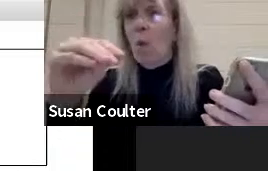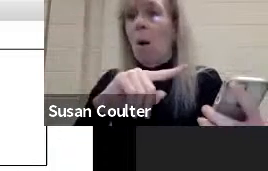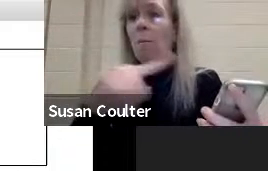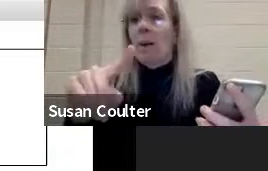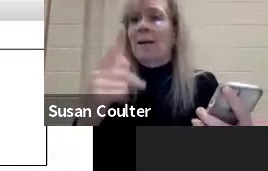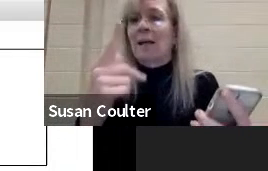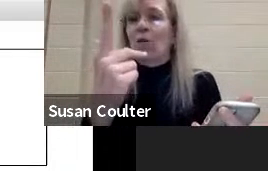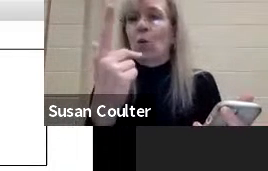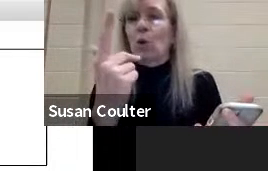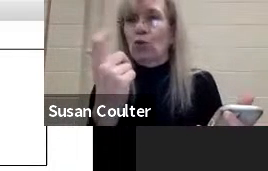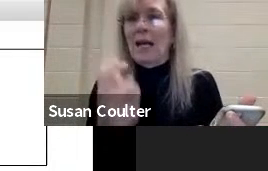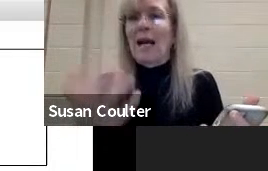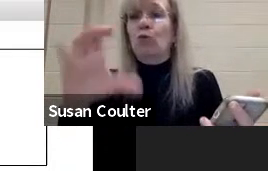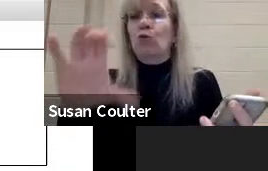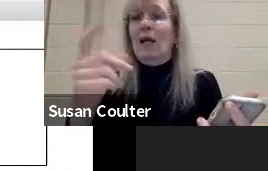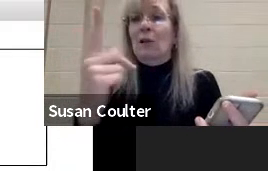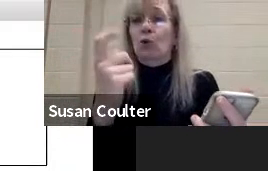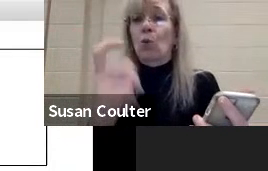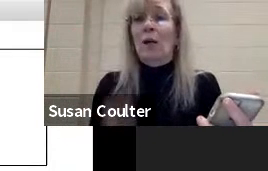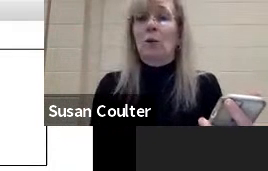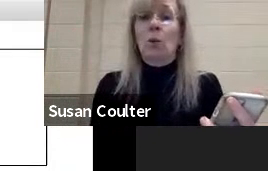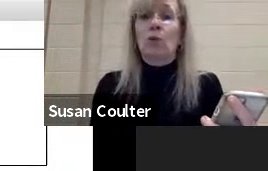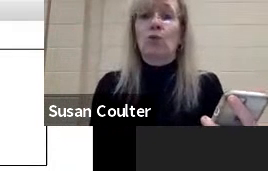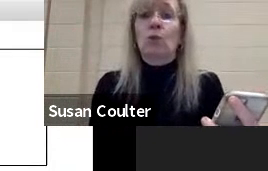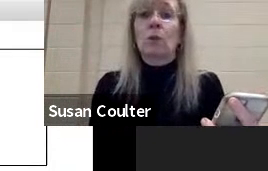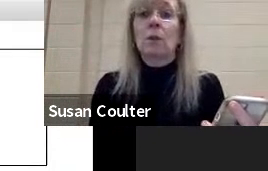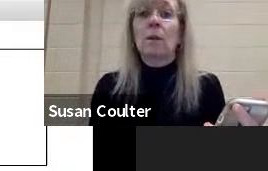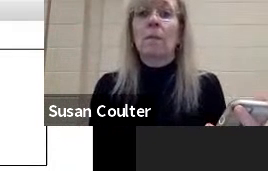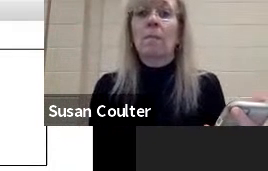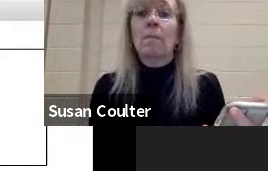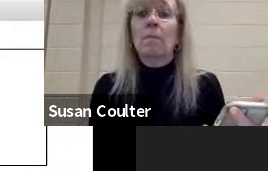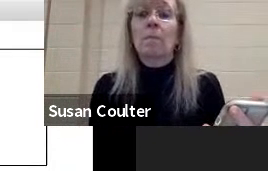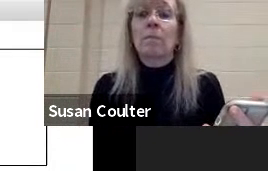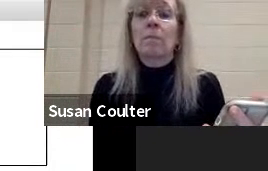there's more, but give you a chance to ask questions.